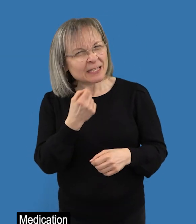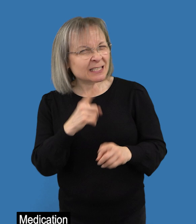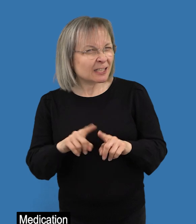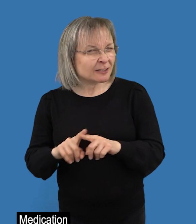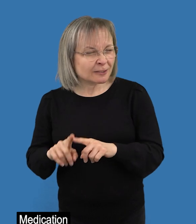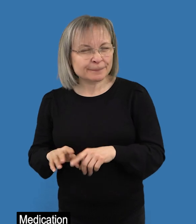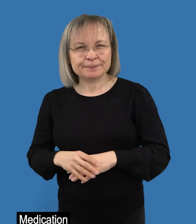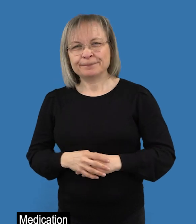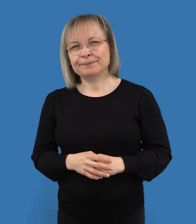Medication.